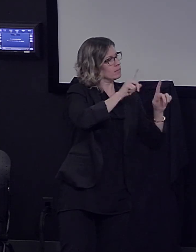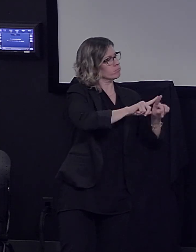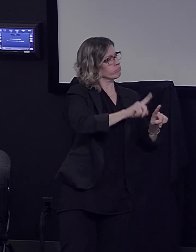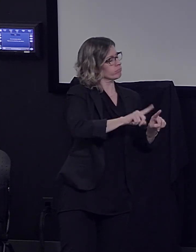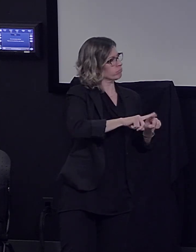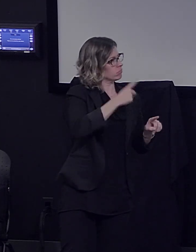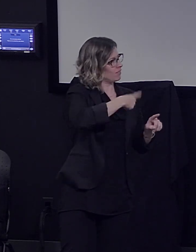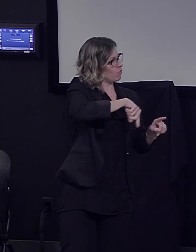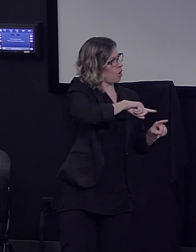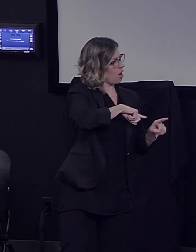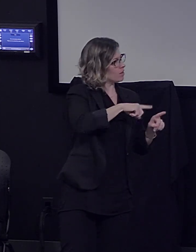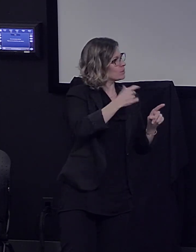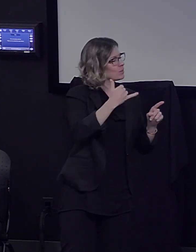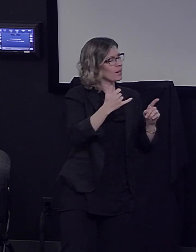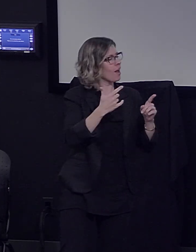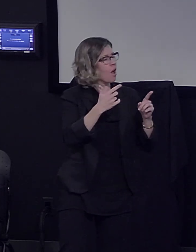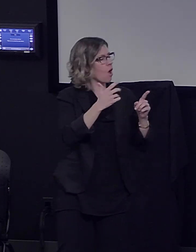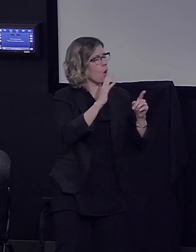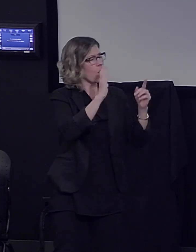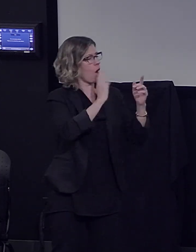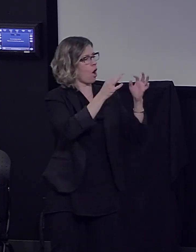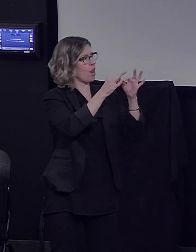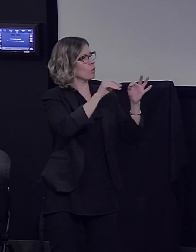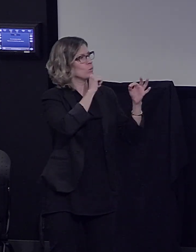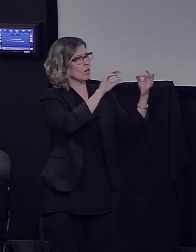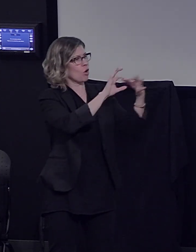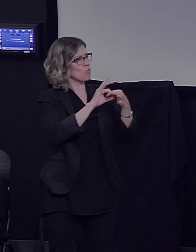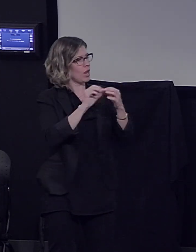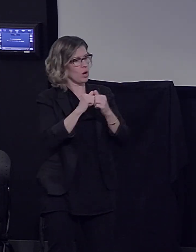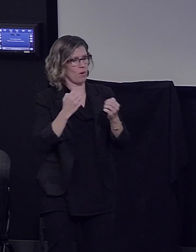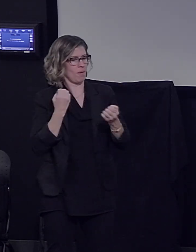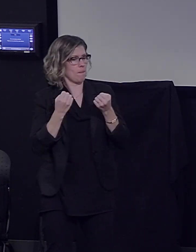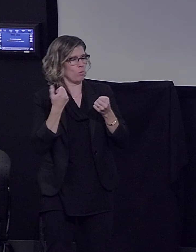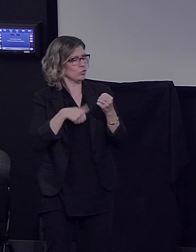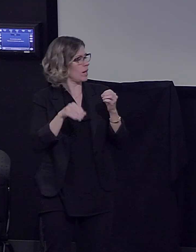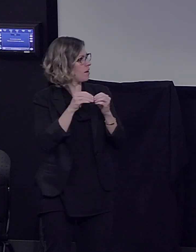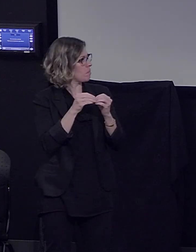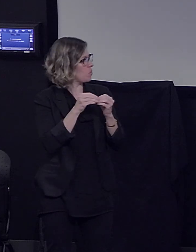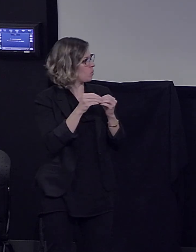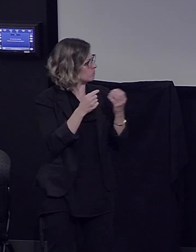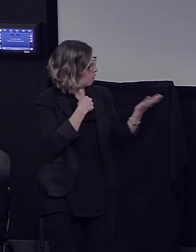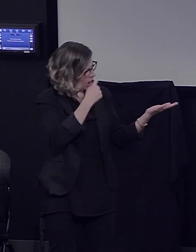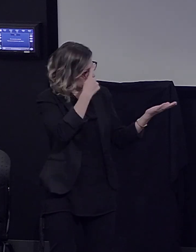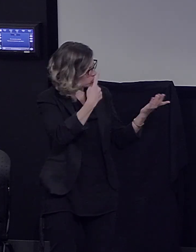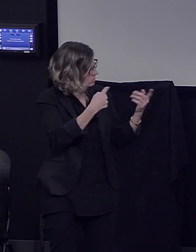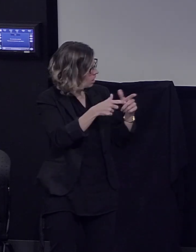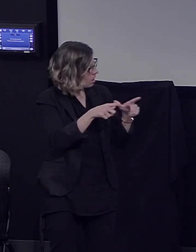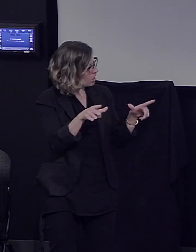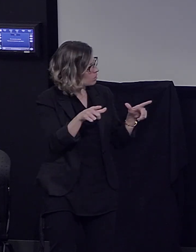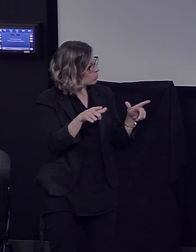not related anymore to emotion. So I think the sign language is right.